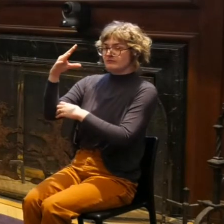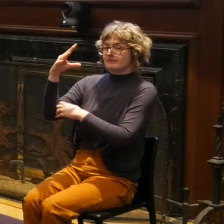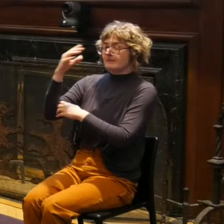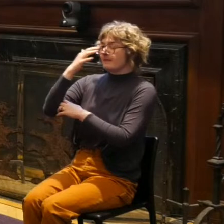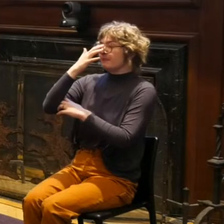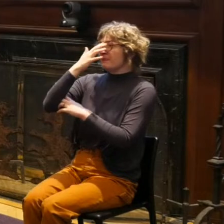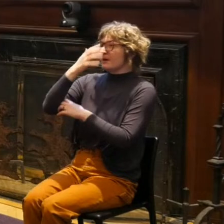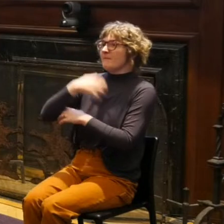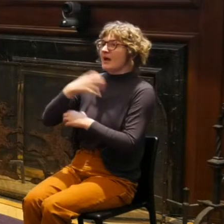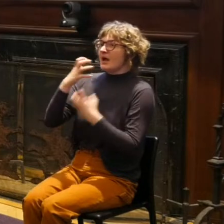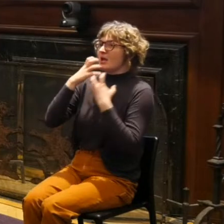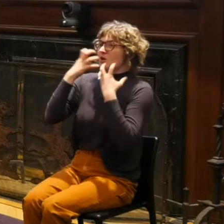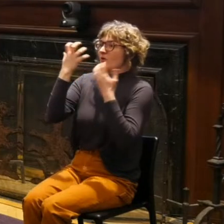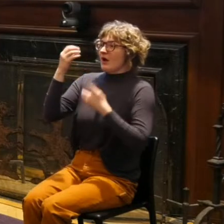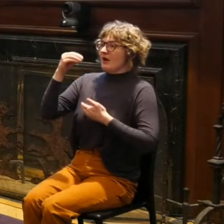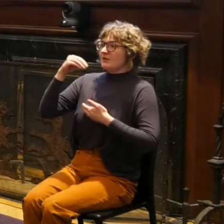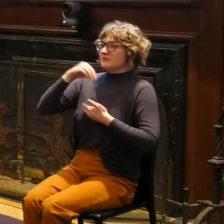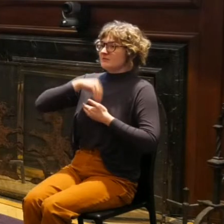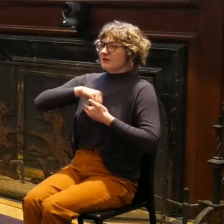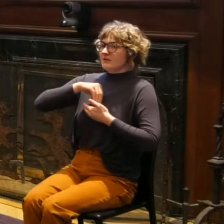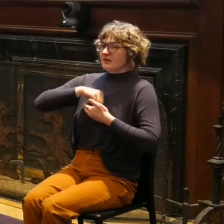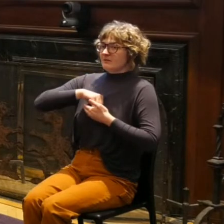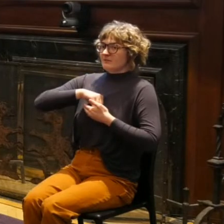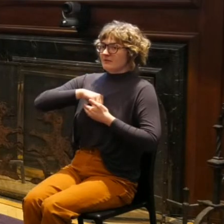My cries within me stretching fields.